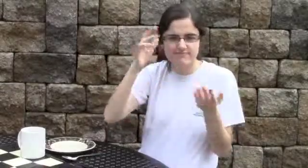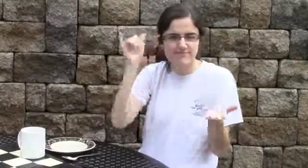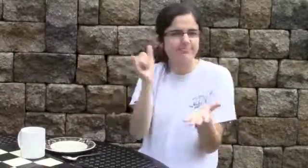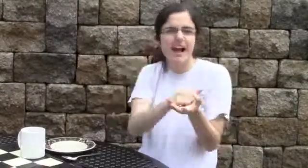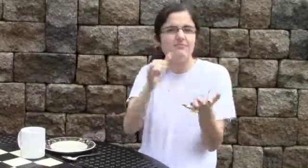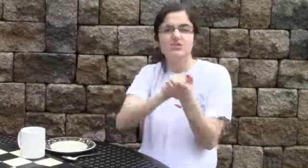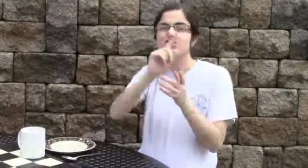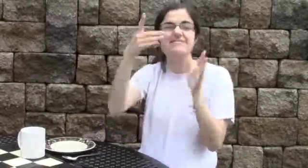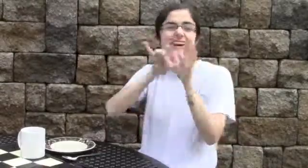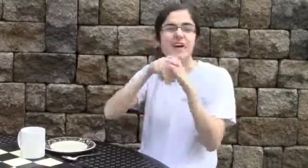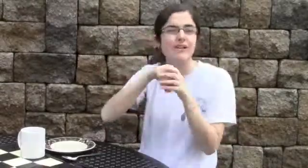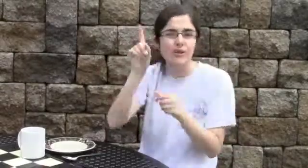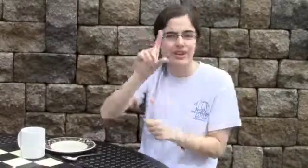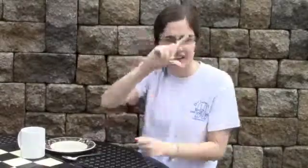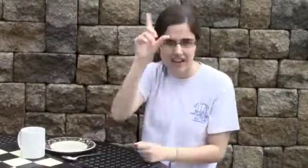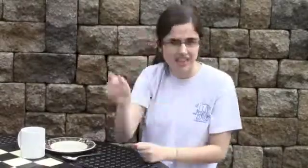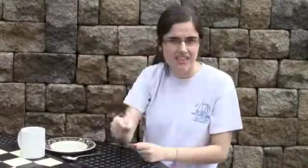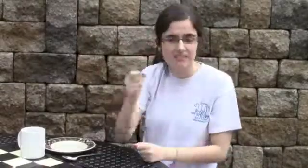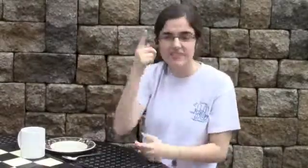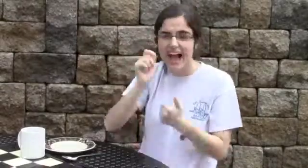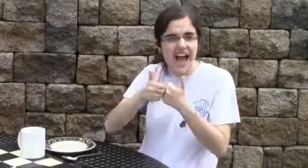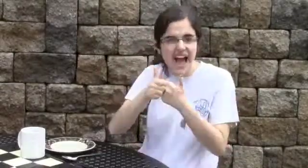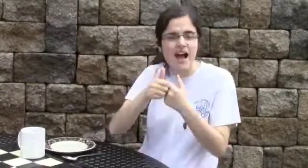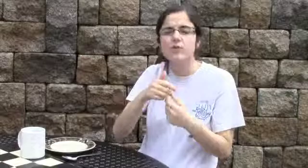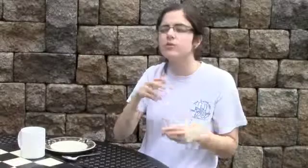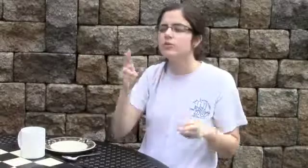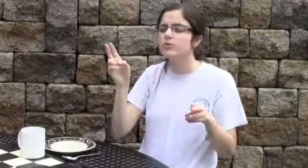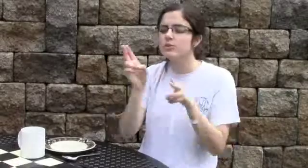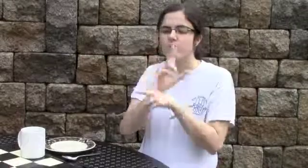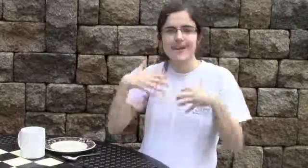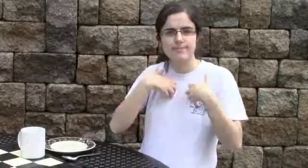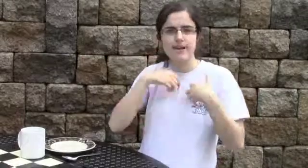So they're a fascinating mushroom that are only found in Italy.